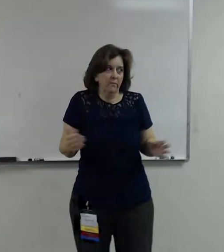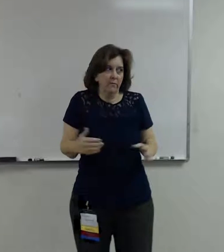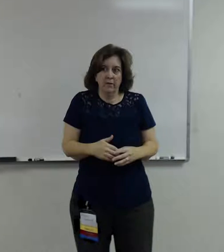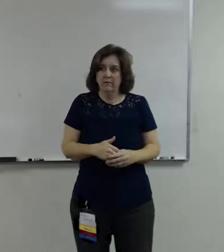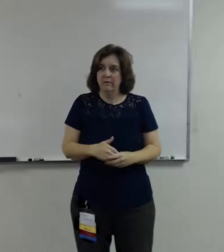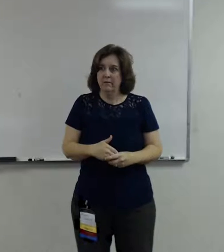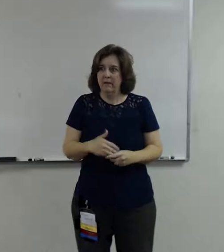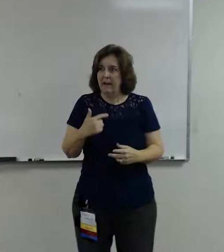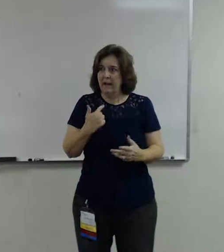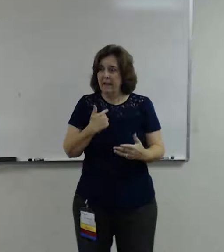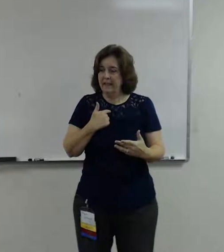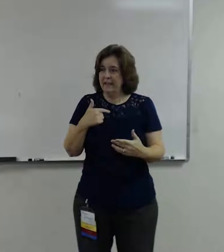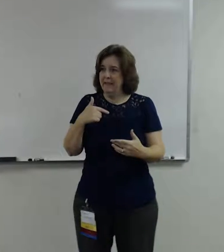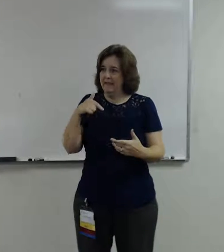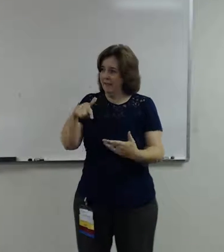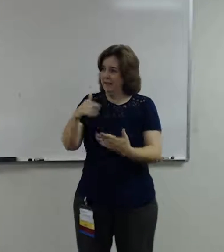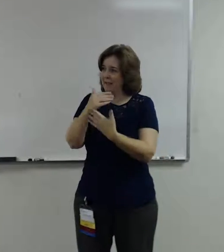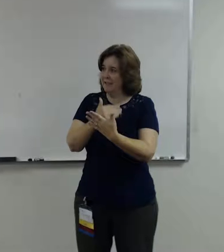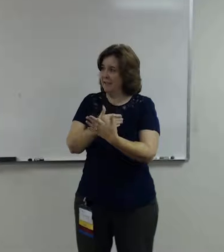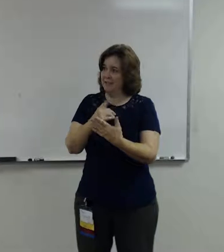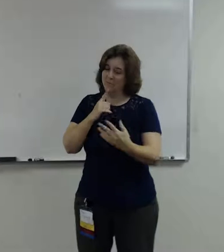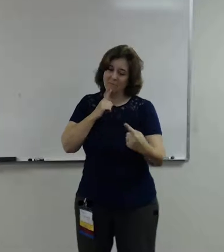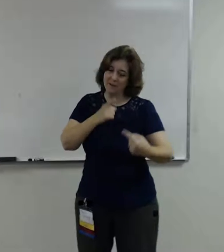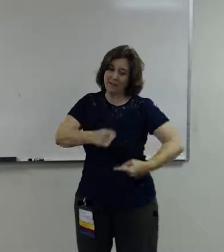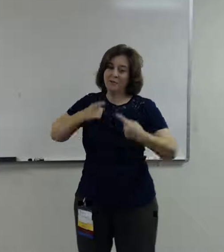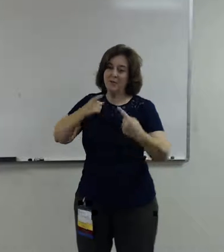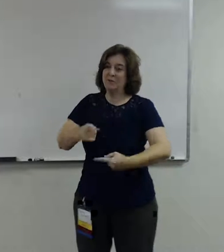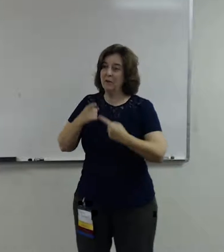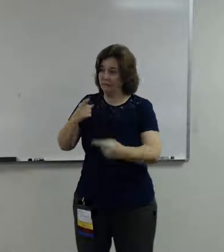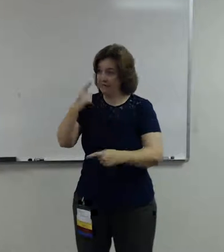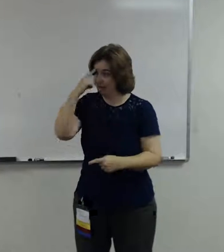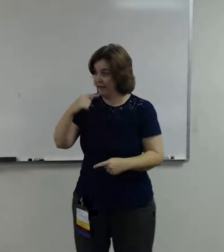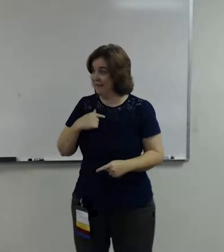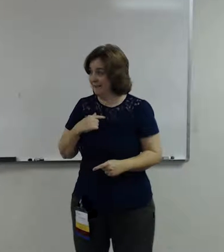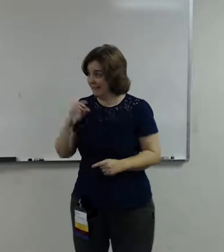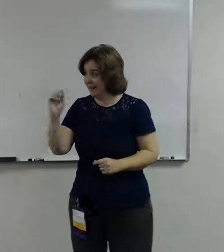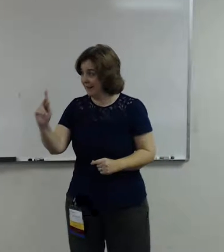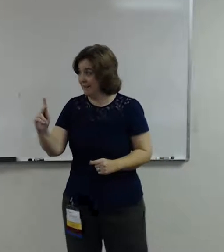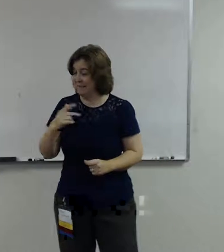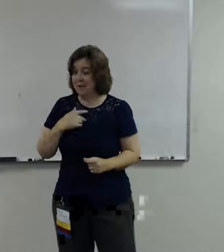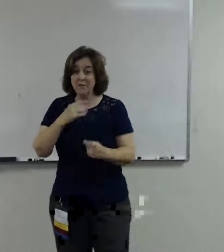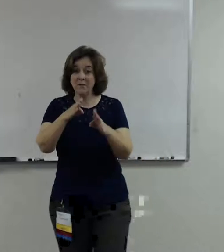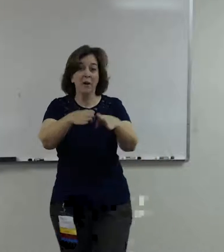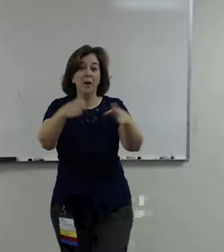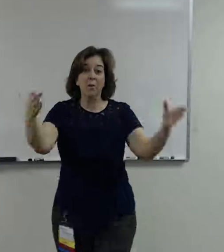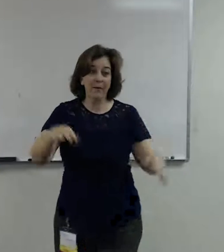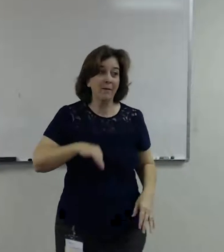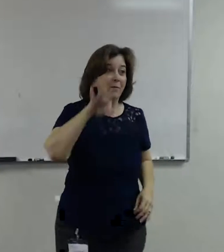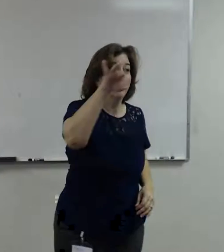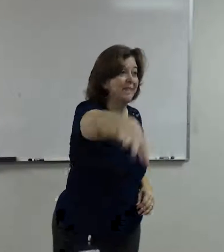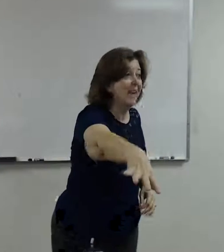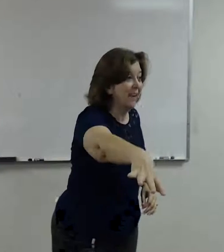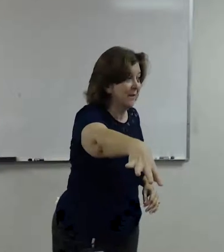know. This lesson has really been a struggle for me, okay? So I'm just going to open, I'm going to put that out there